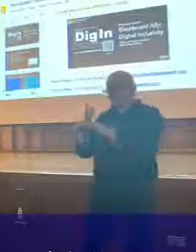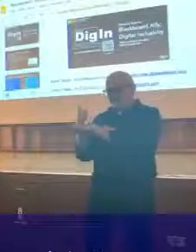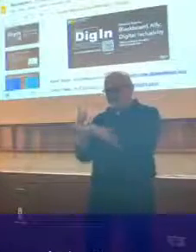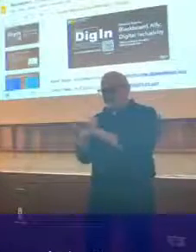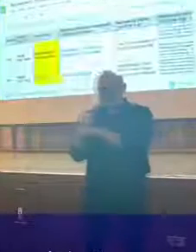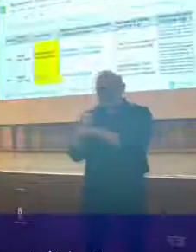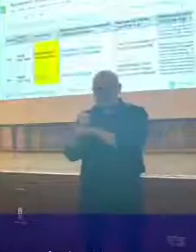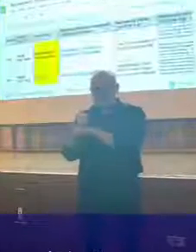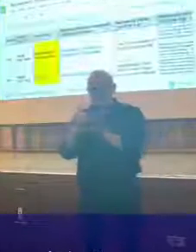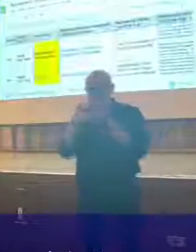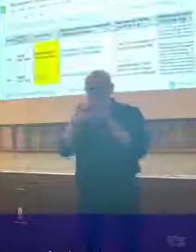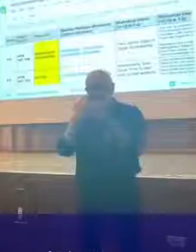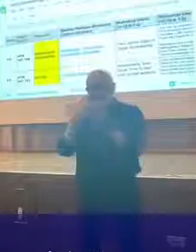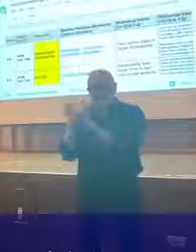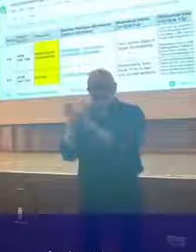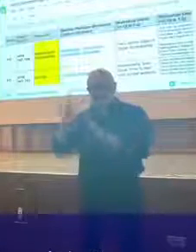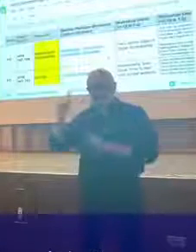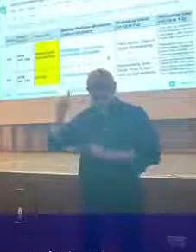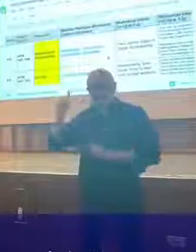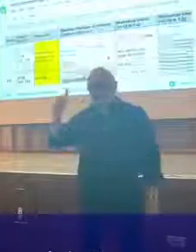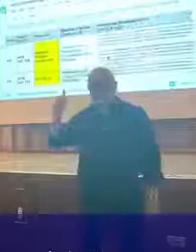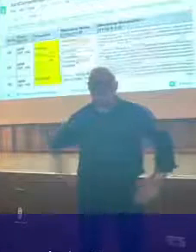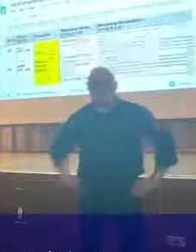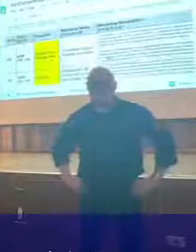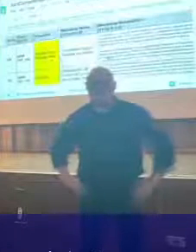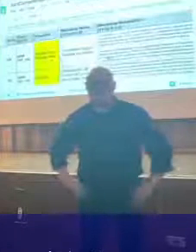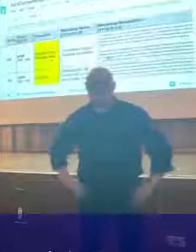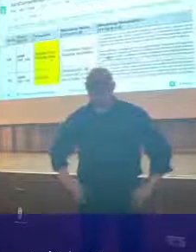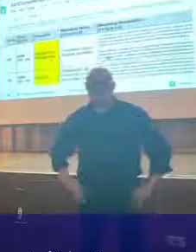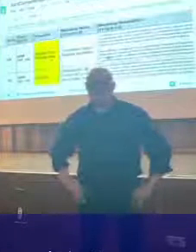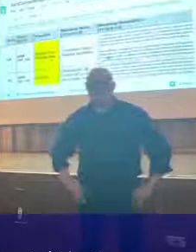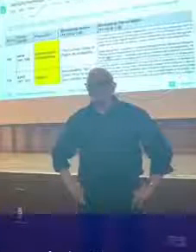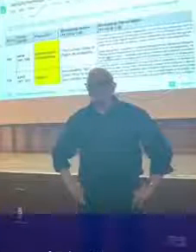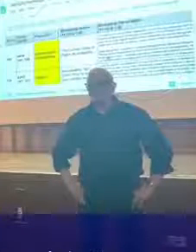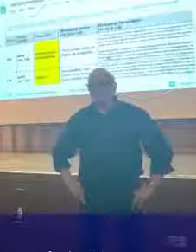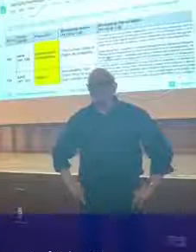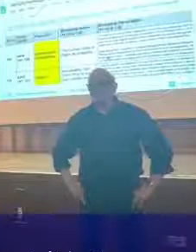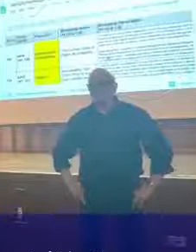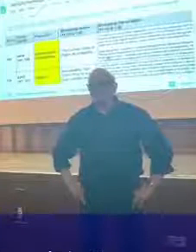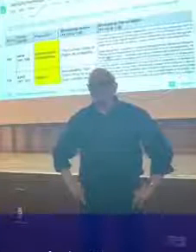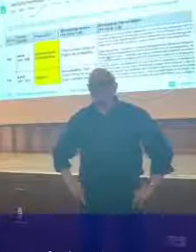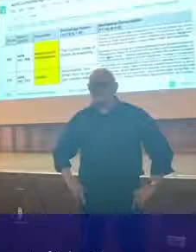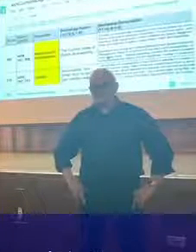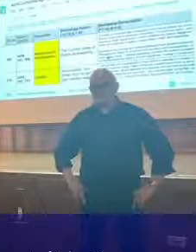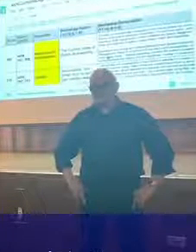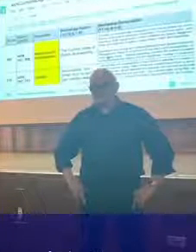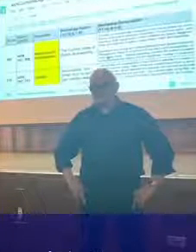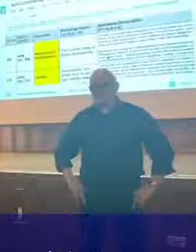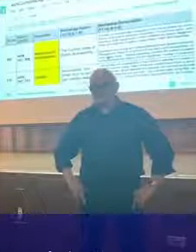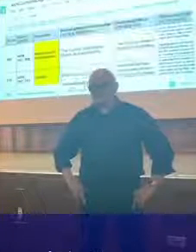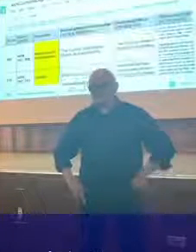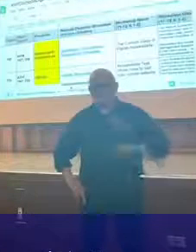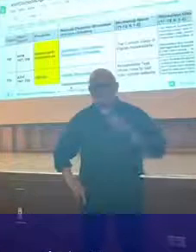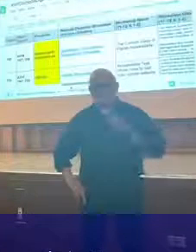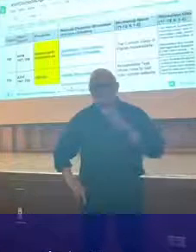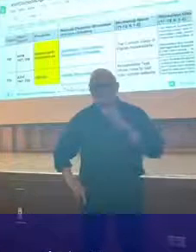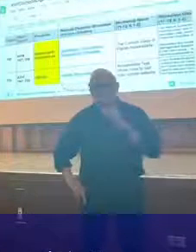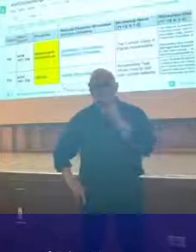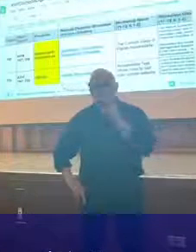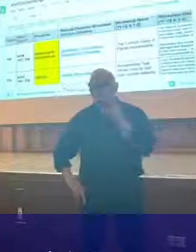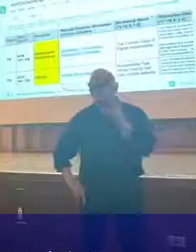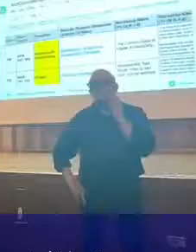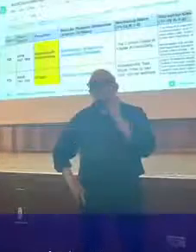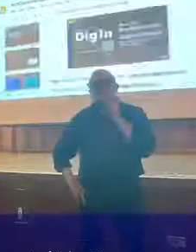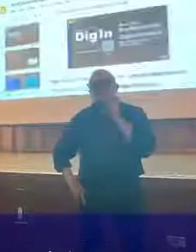see, I think we're doing this in alphabetical order, which means Blackboard. If you can click there,